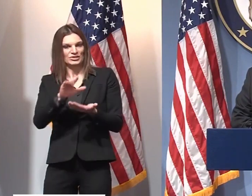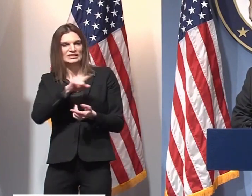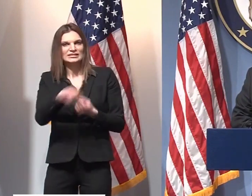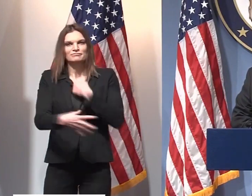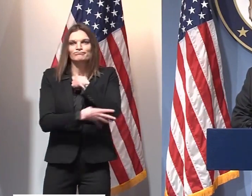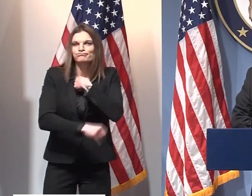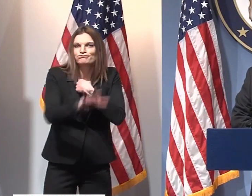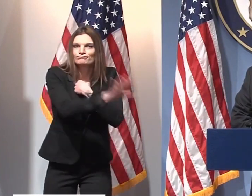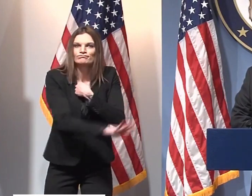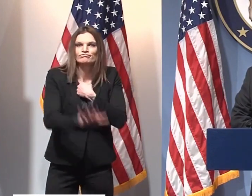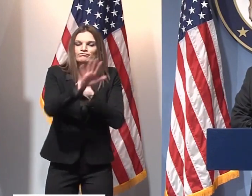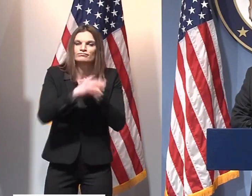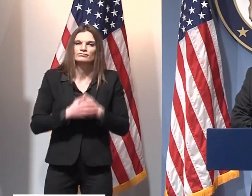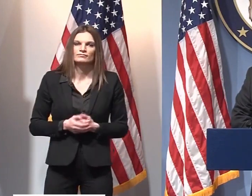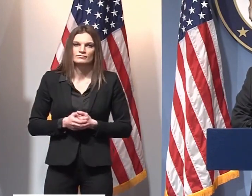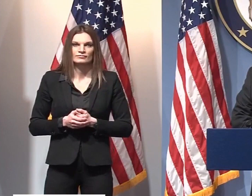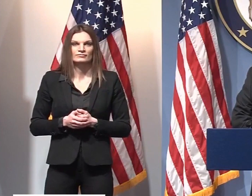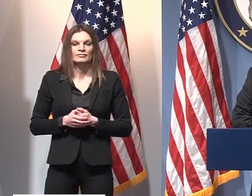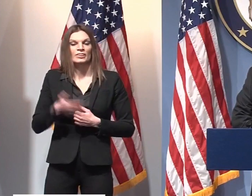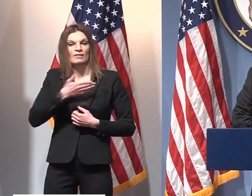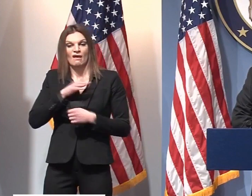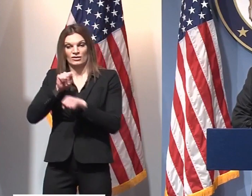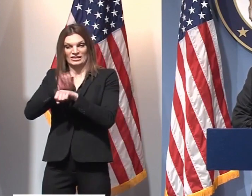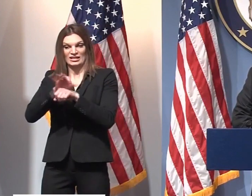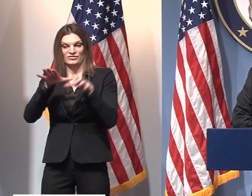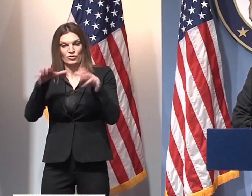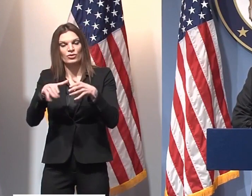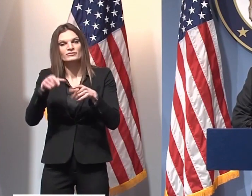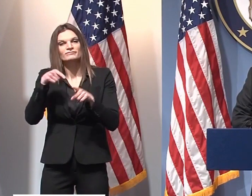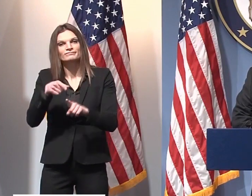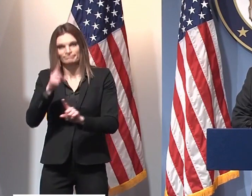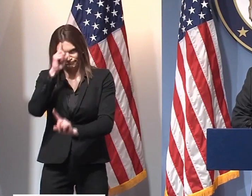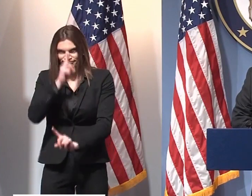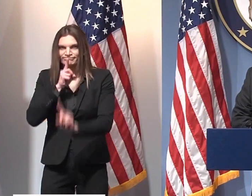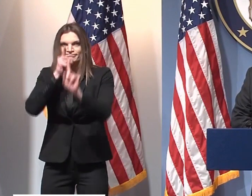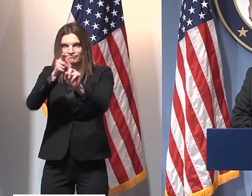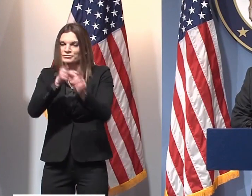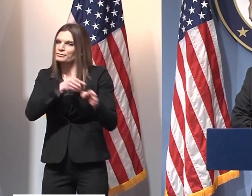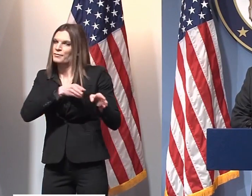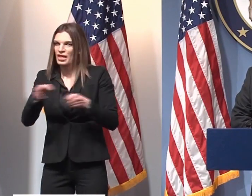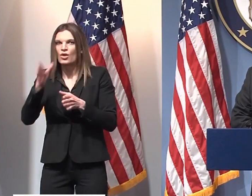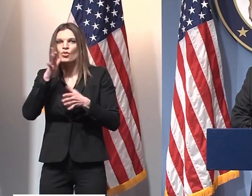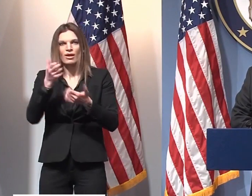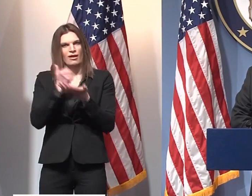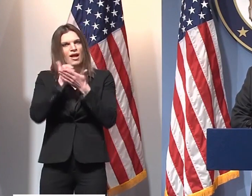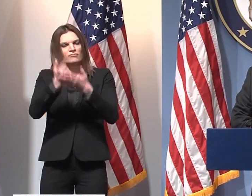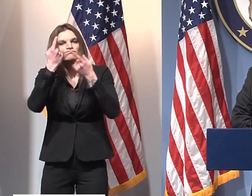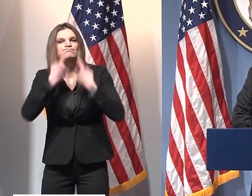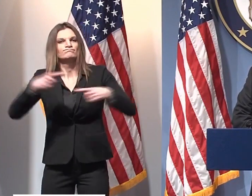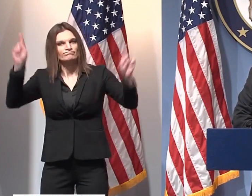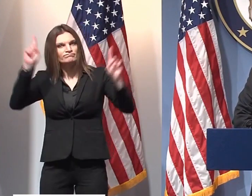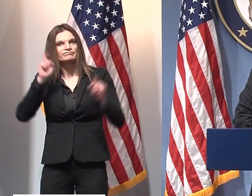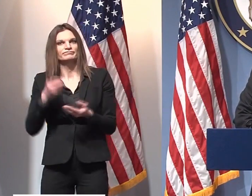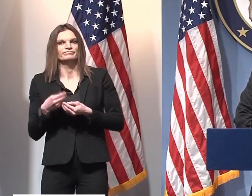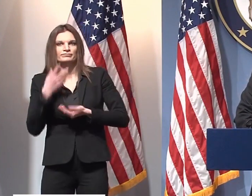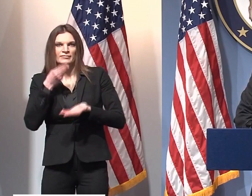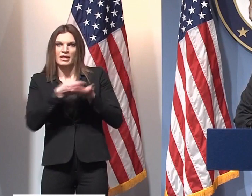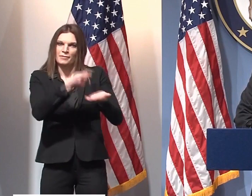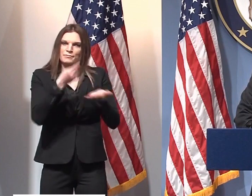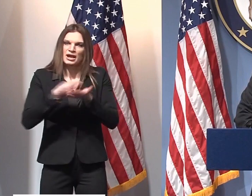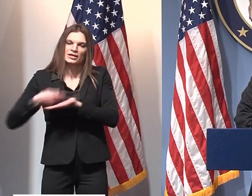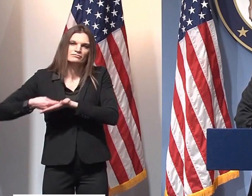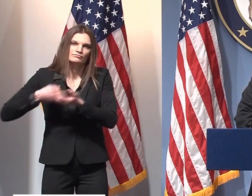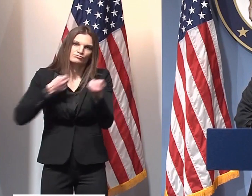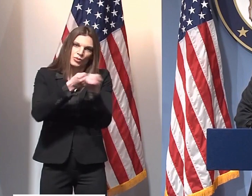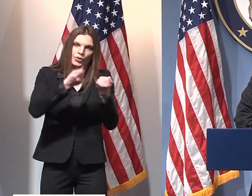ALICE population. And the Poverty Task Force has set out to do just that. We have the information we need